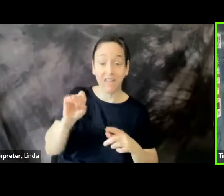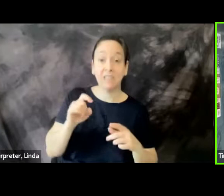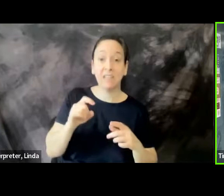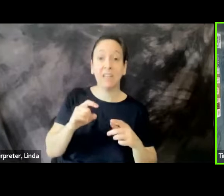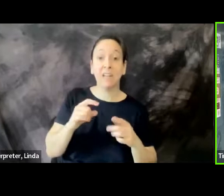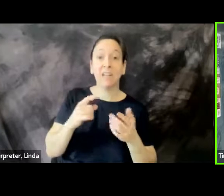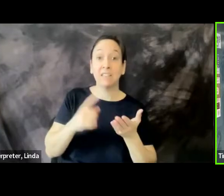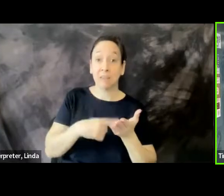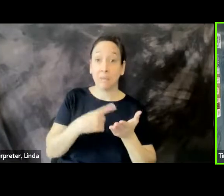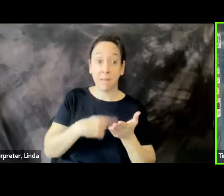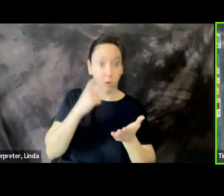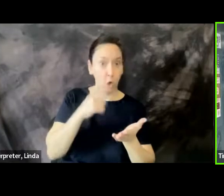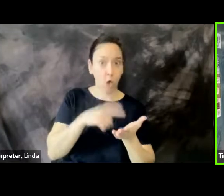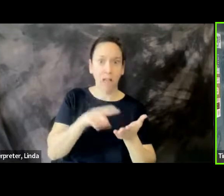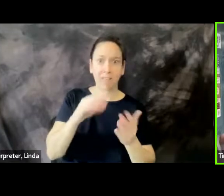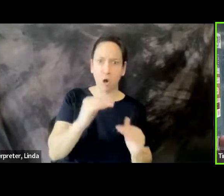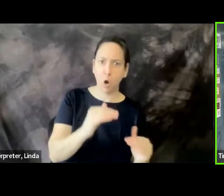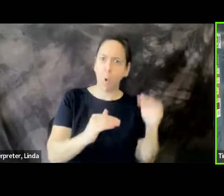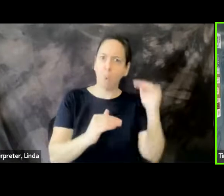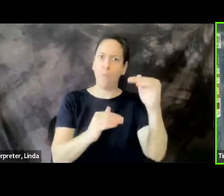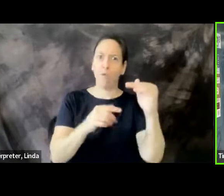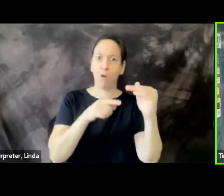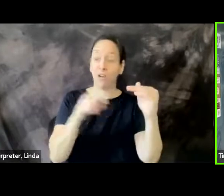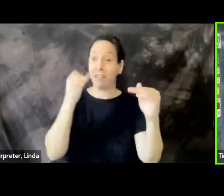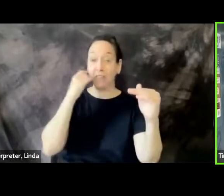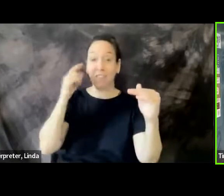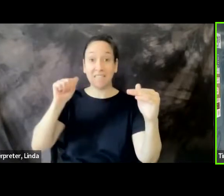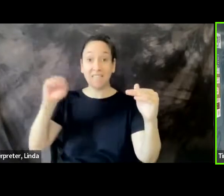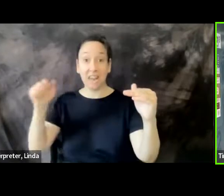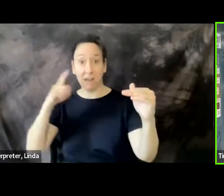the Social Security Administration discovers that the